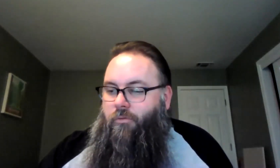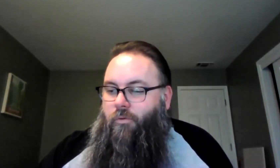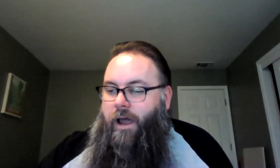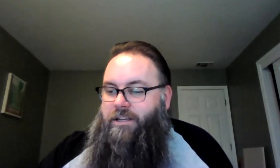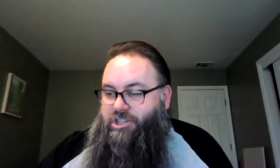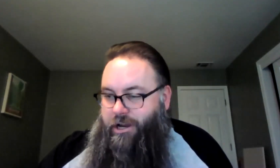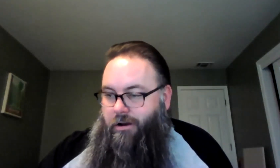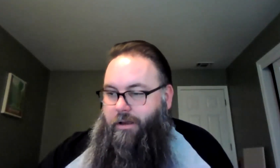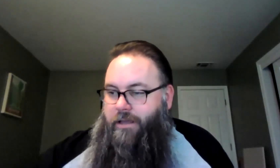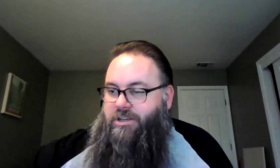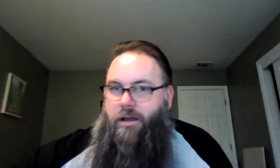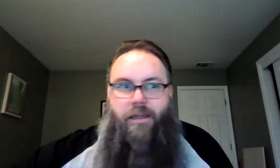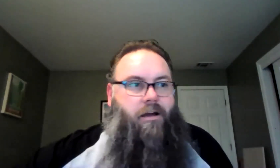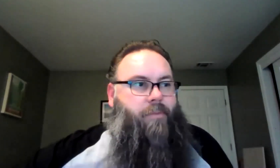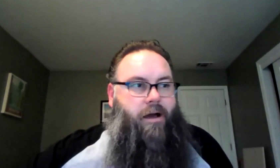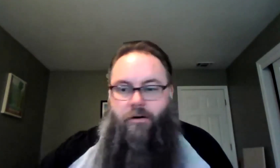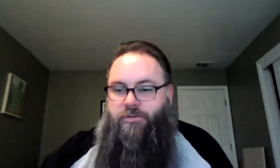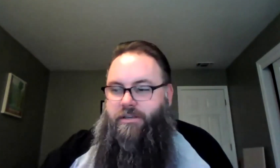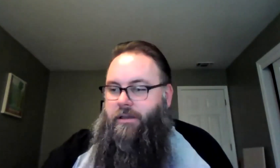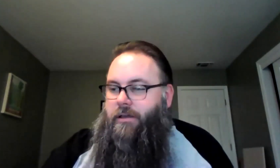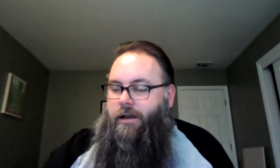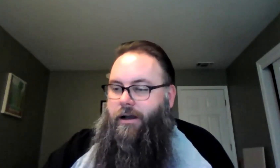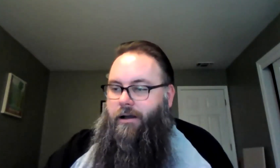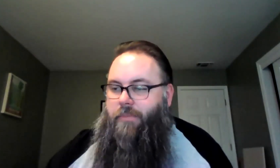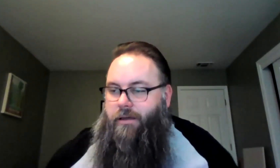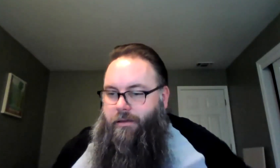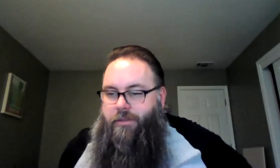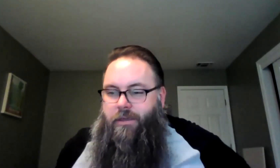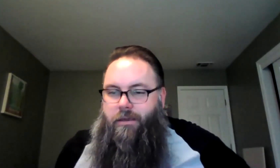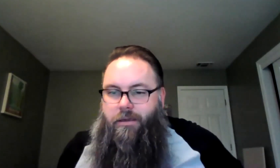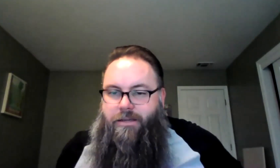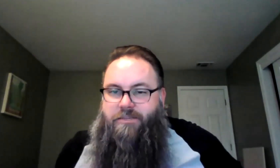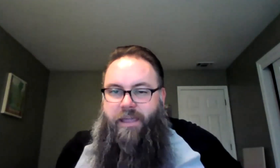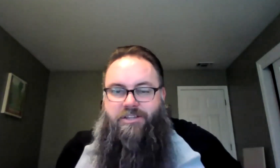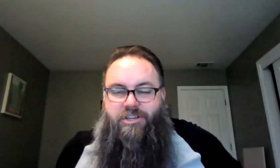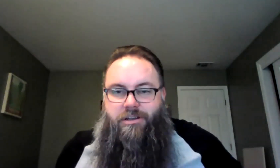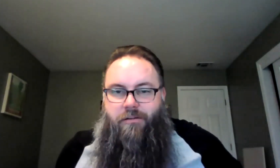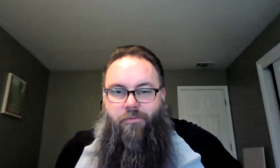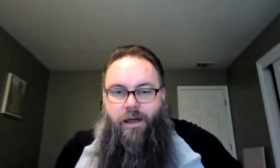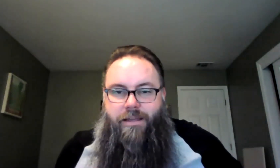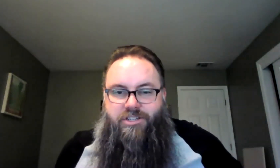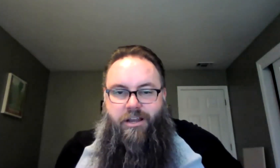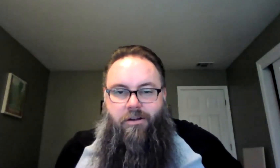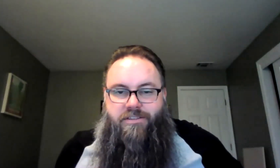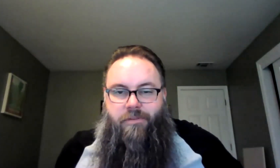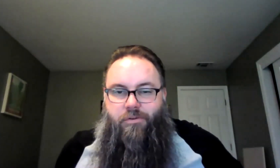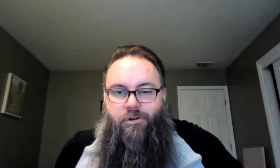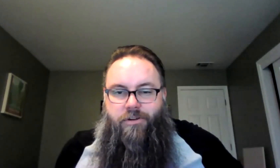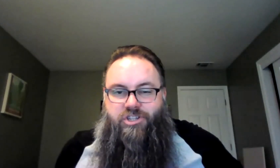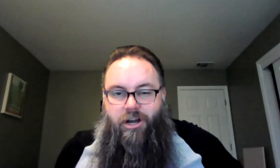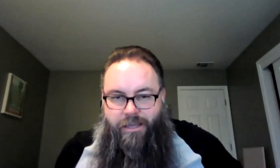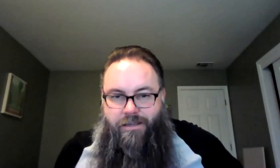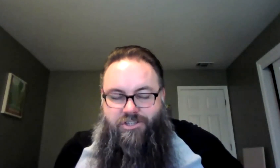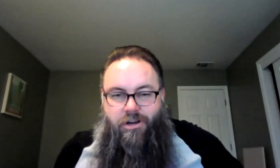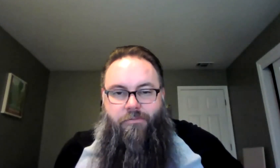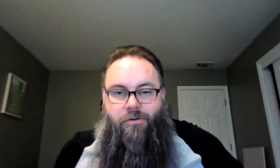rideshare and talking about the expansion of rideshare. And so I'm going to throw it